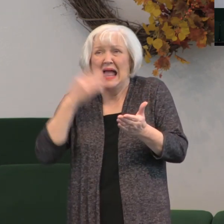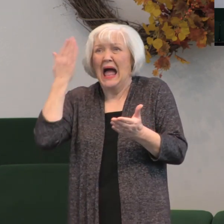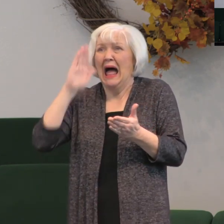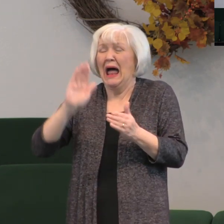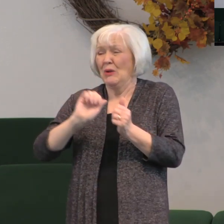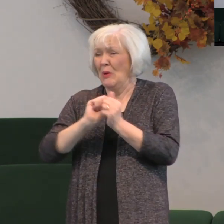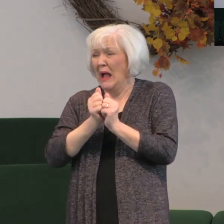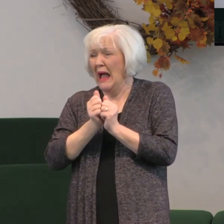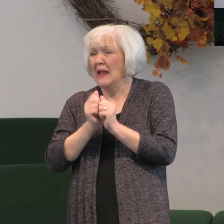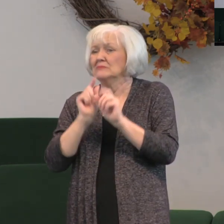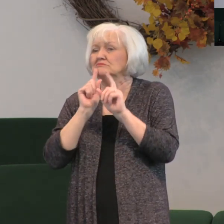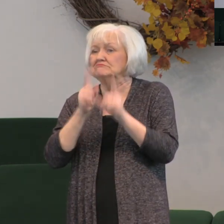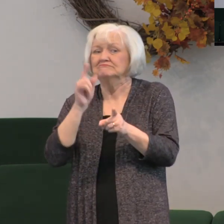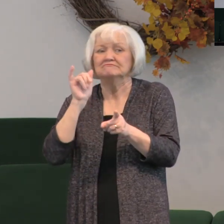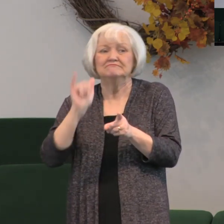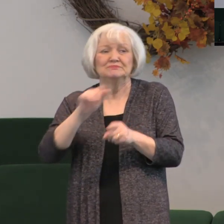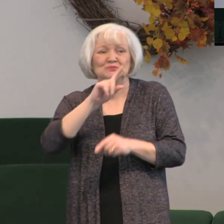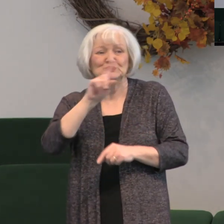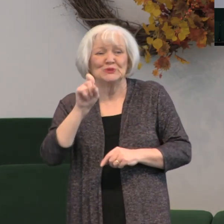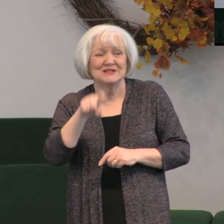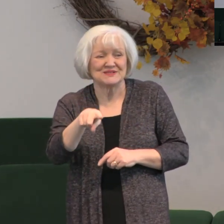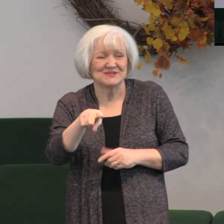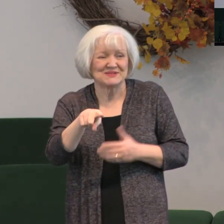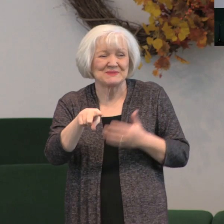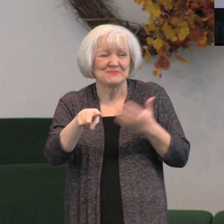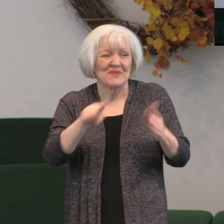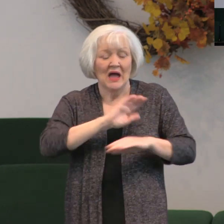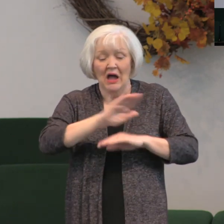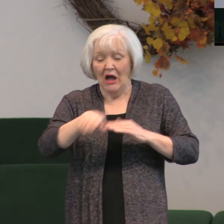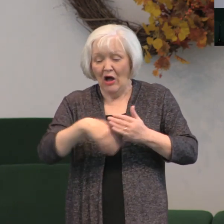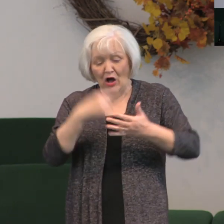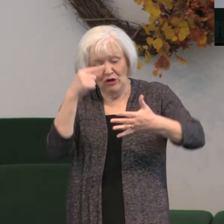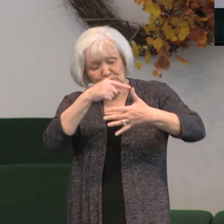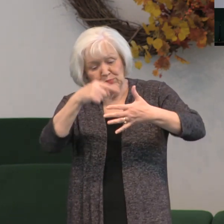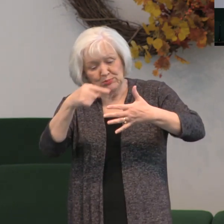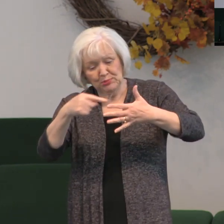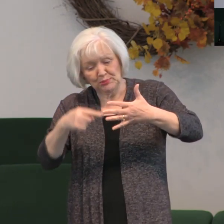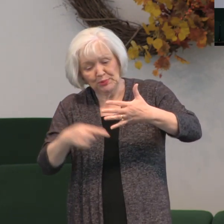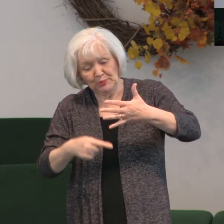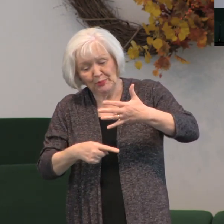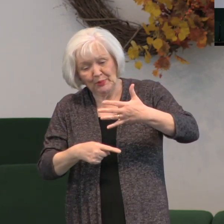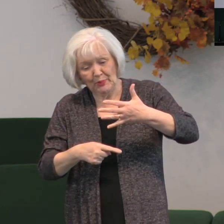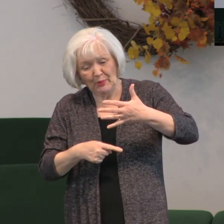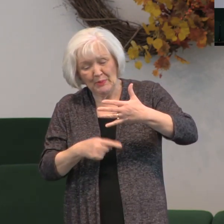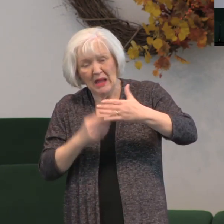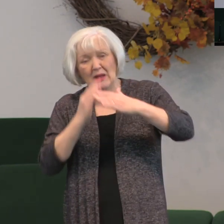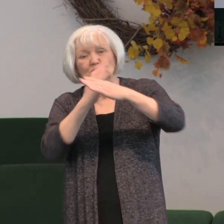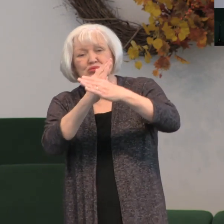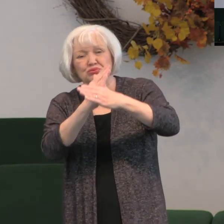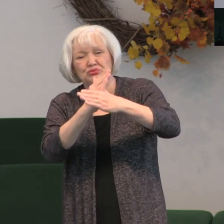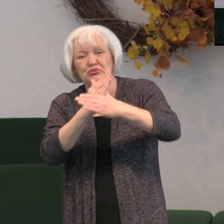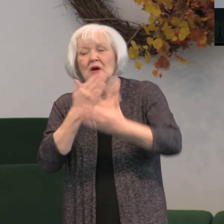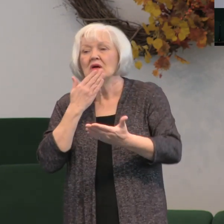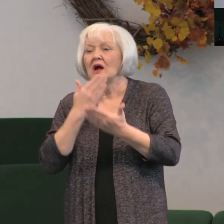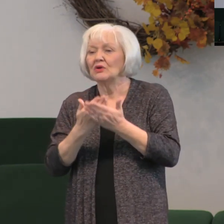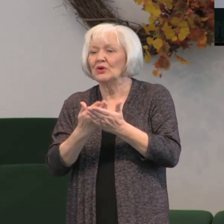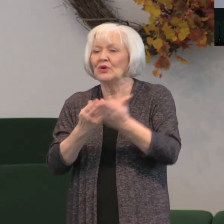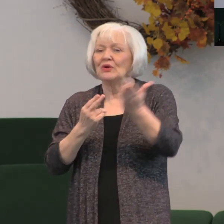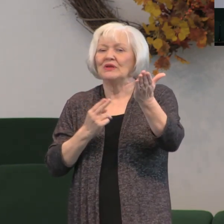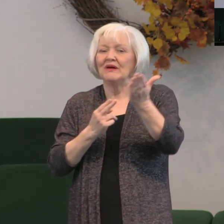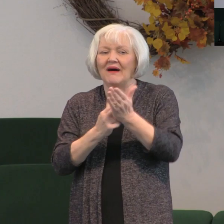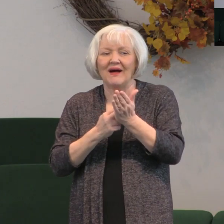questions that people have. All of these things stand in the way of us being able to have a good, honest,